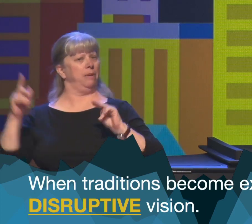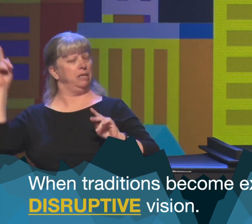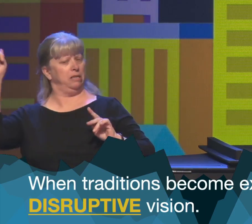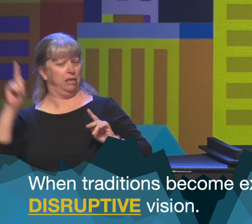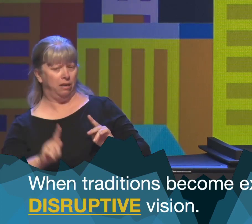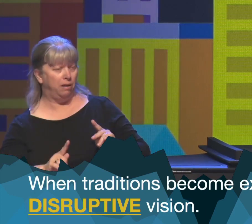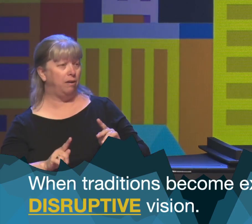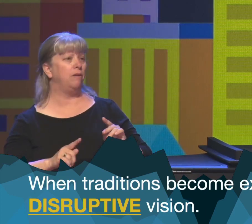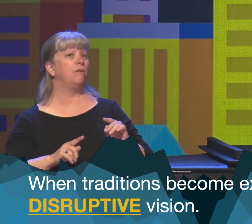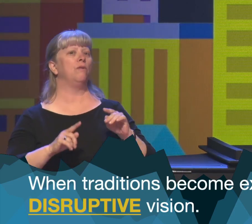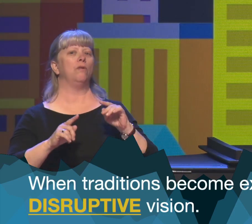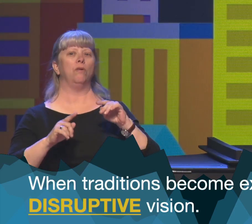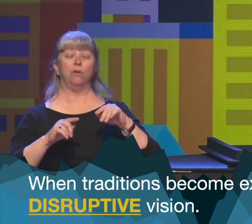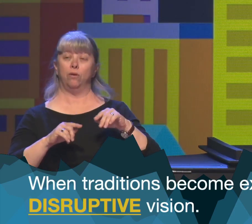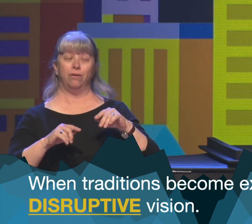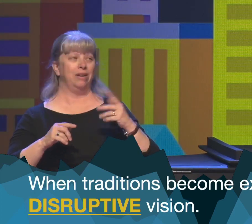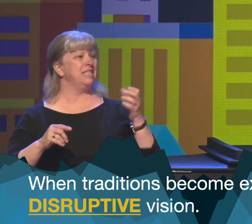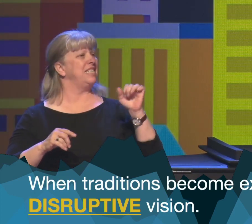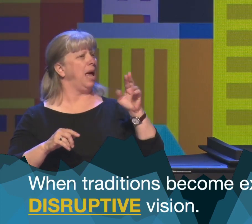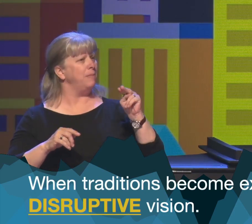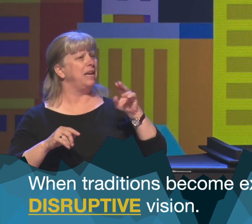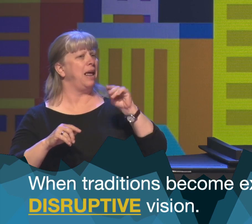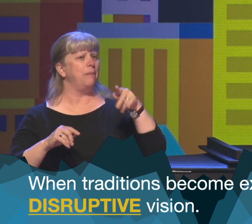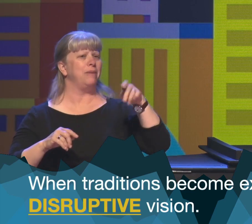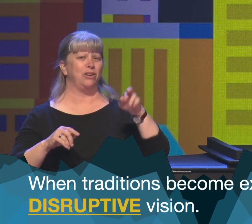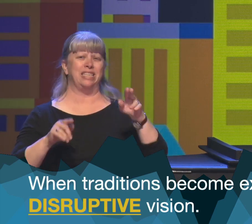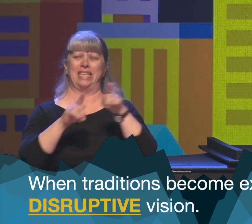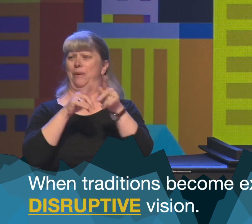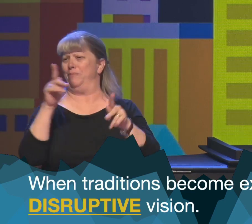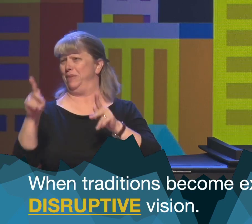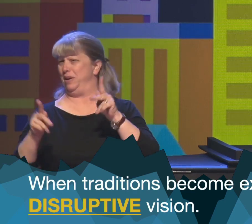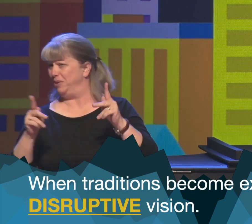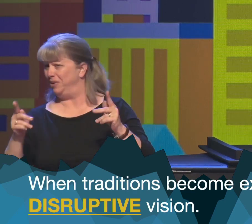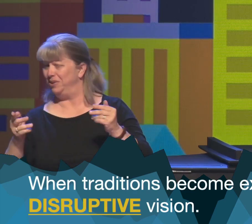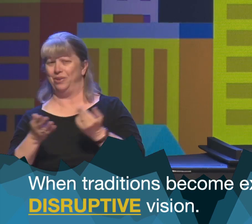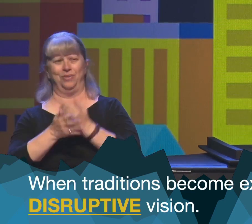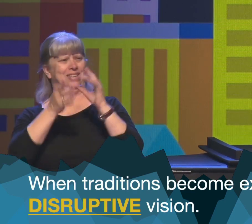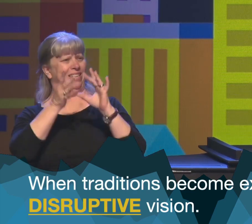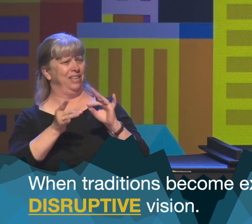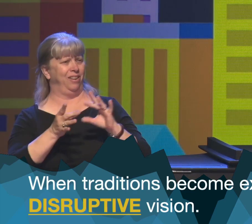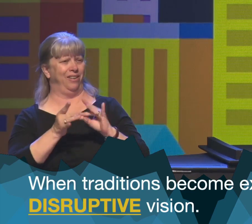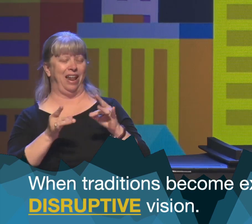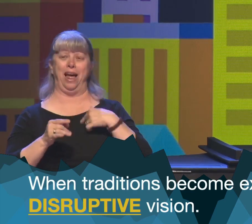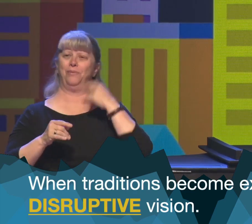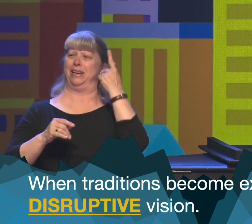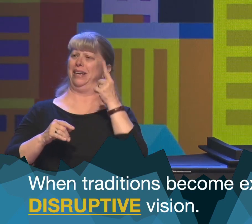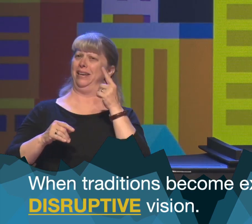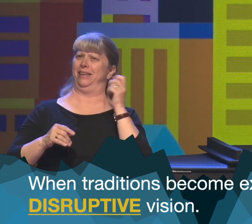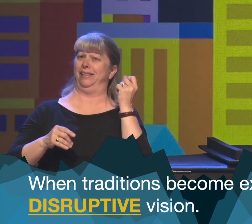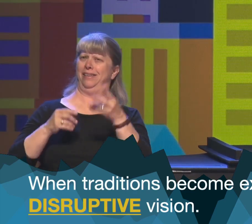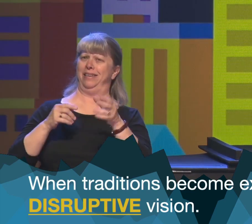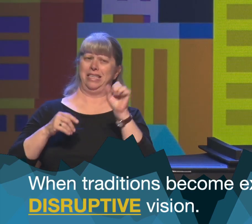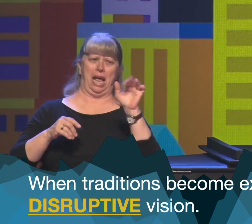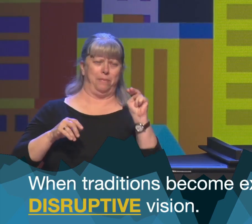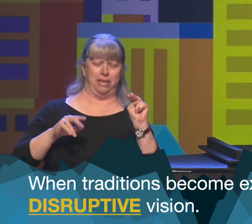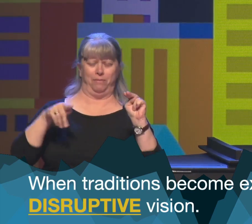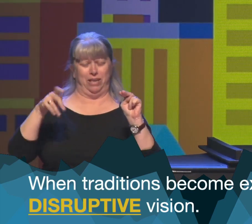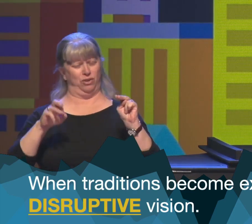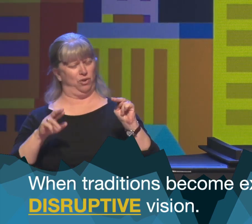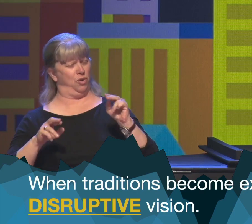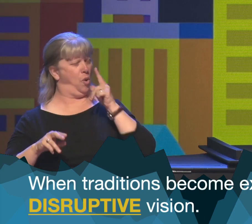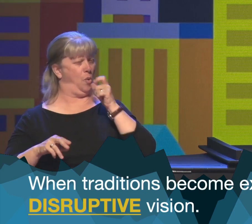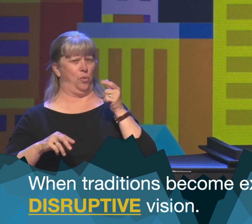like Peter comes out of this. By the way, Simon and Peter are the same people if you're new to the story. I just realized I'm throwing those names out. And if you're sitting here like,